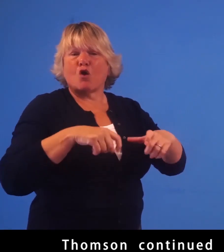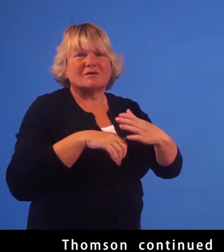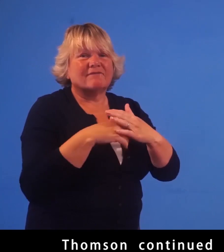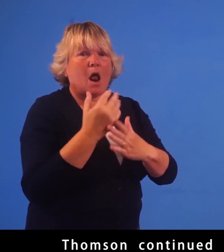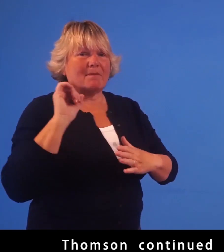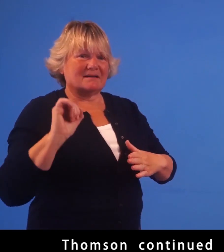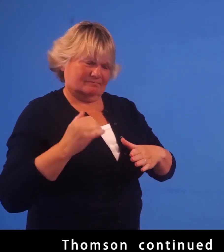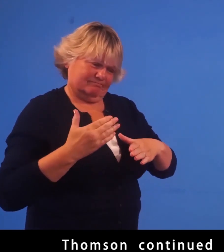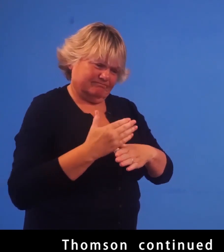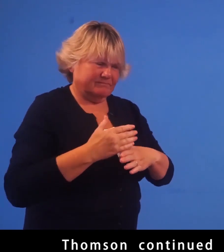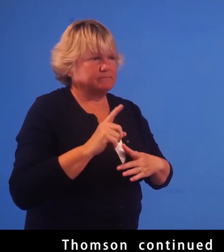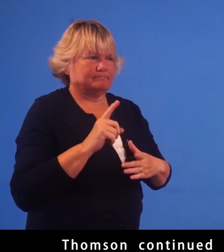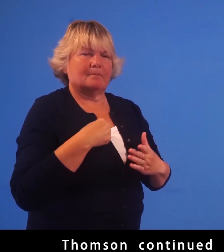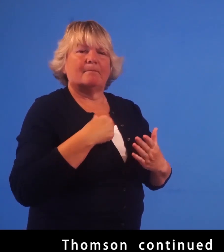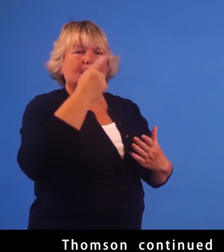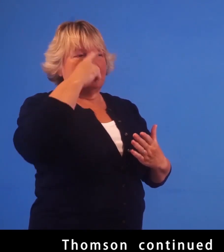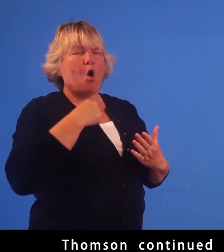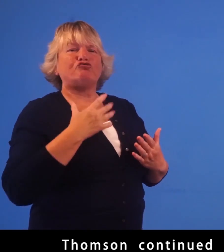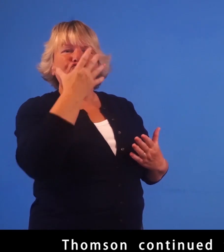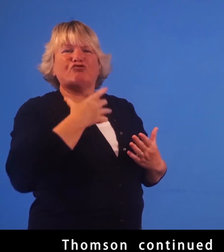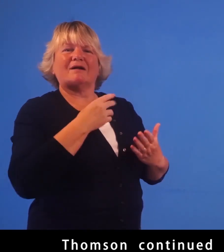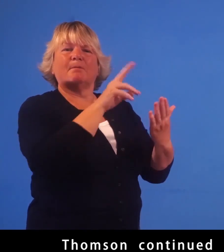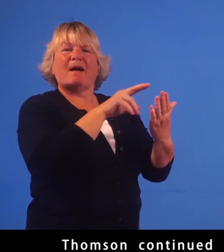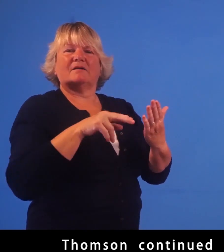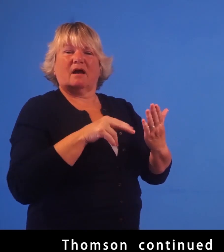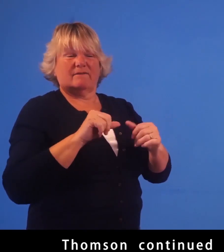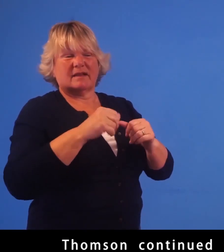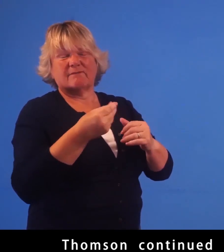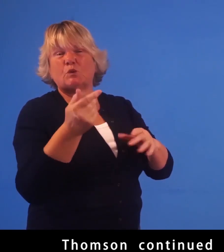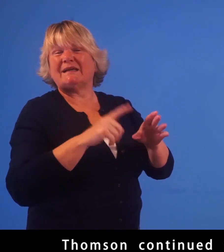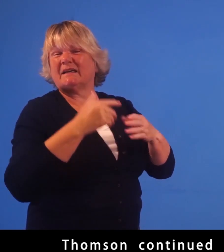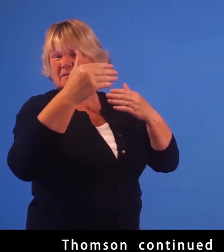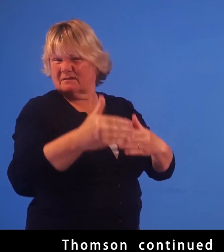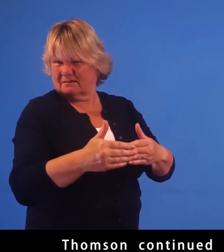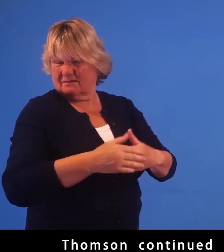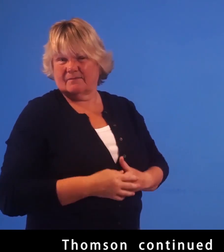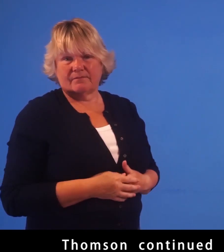Thomson continued to develop his practice as a portrait painter over the next few years.